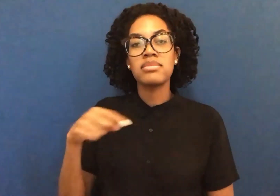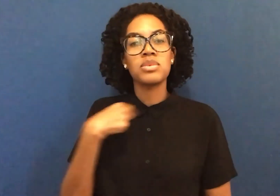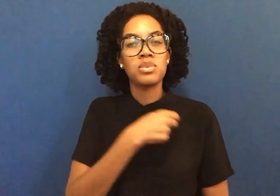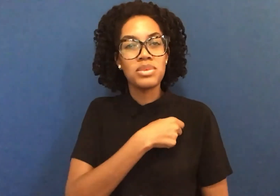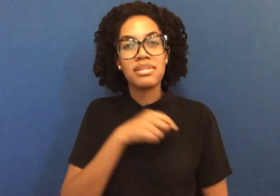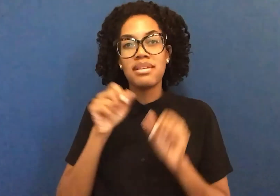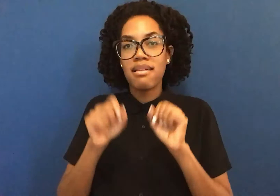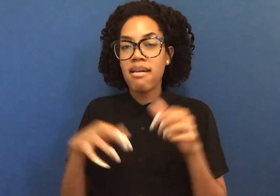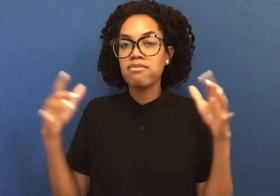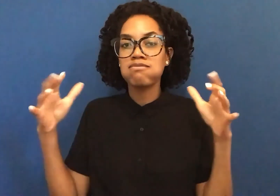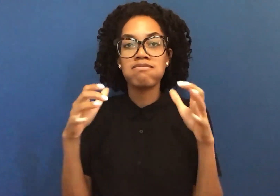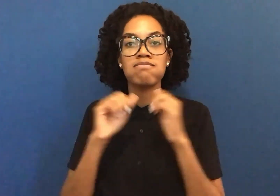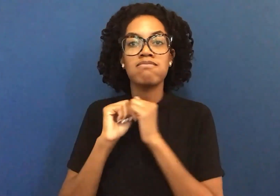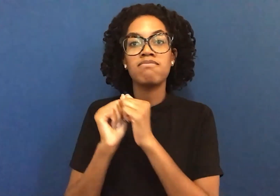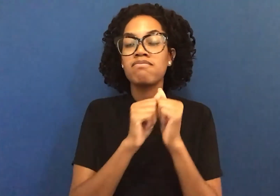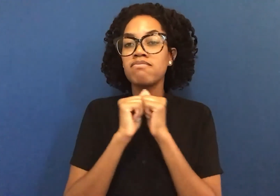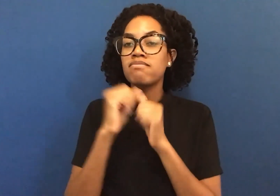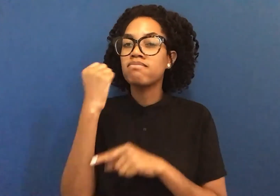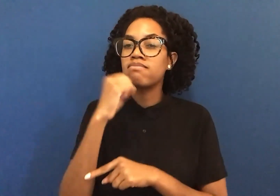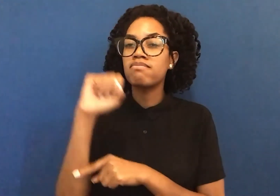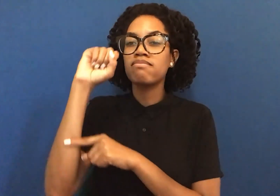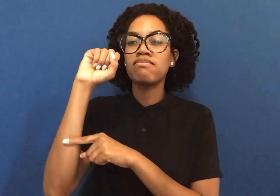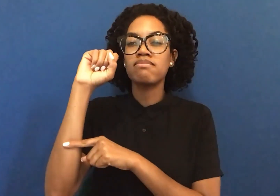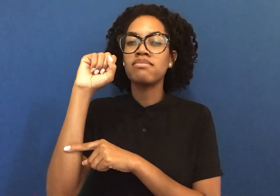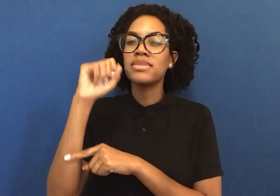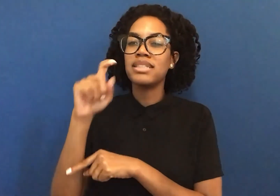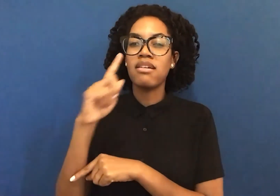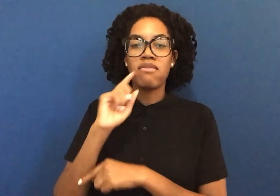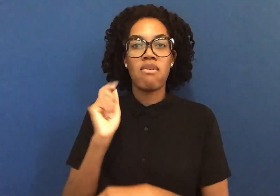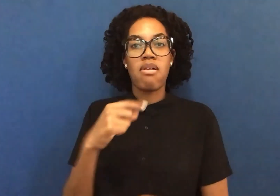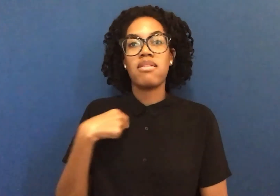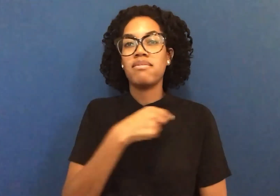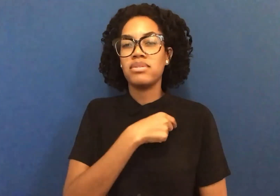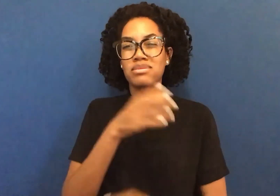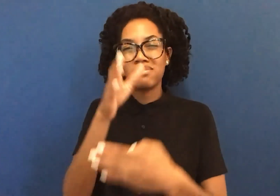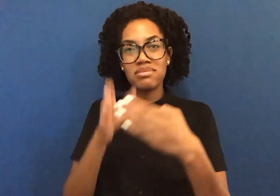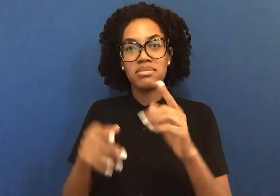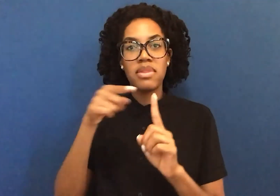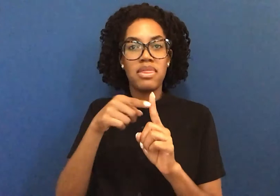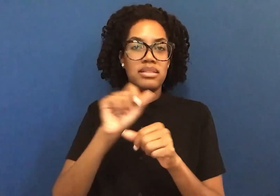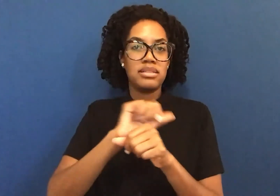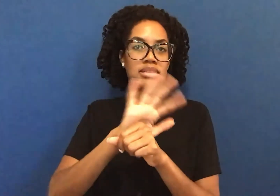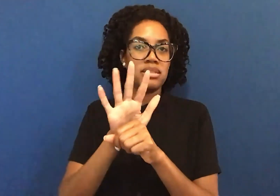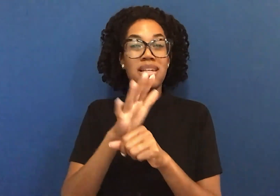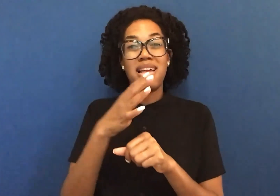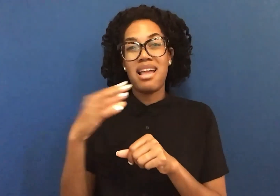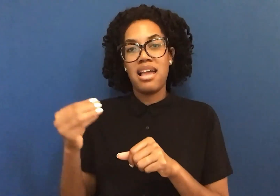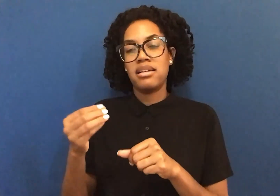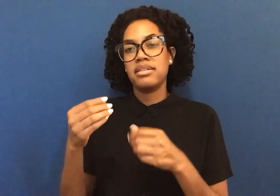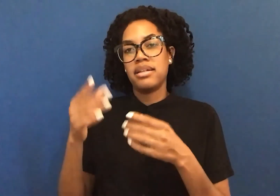will necessary for all of us to end this epidemic. And it will take every one of us doing our